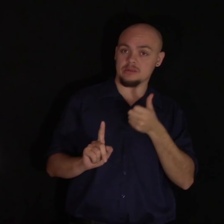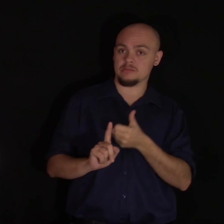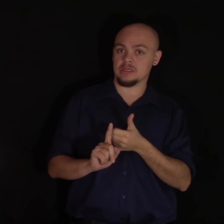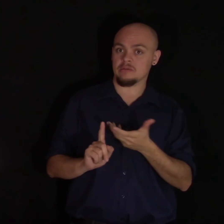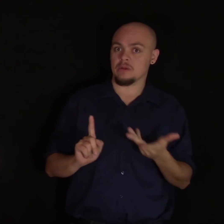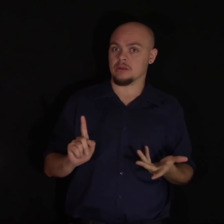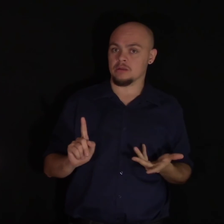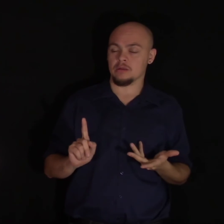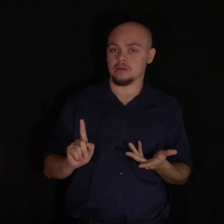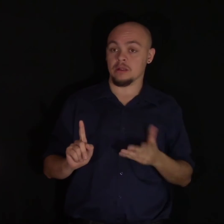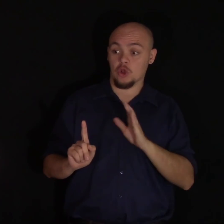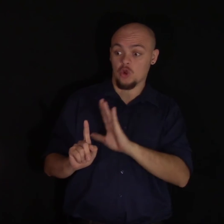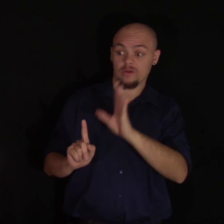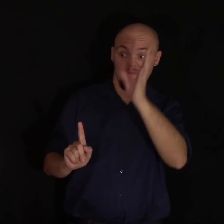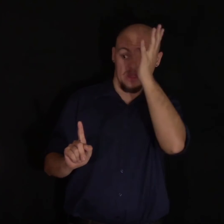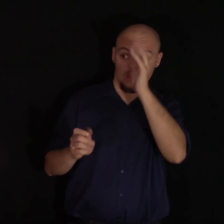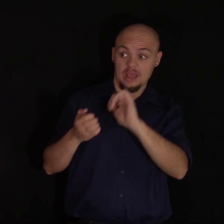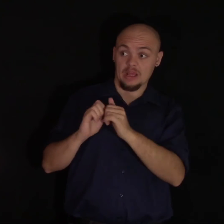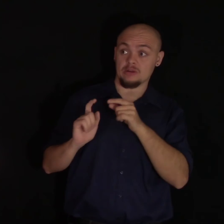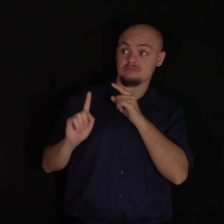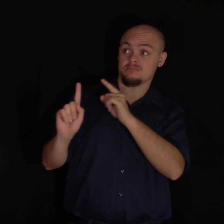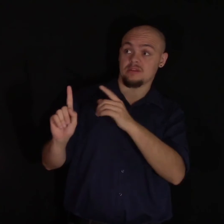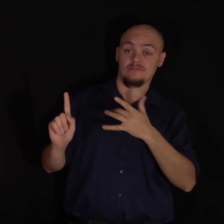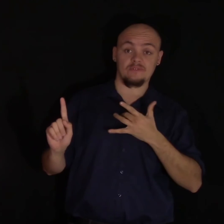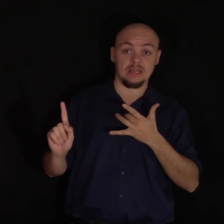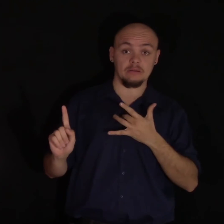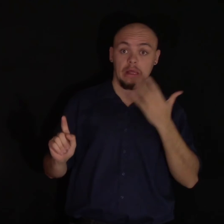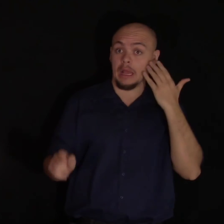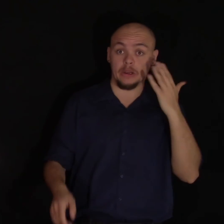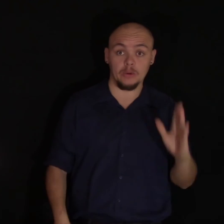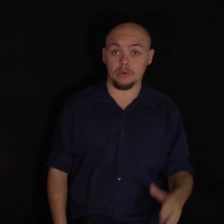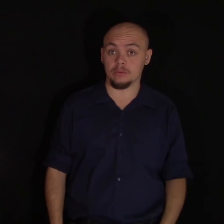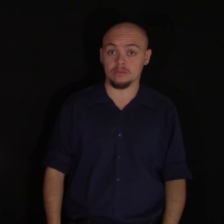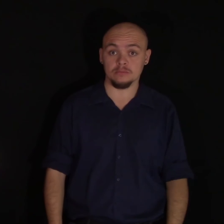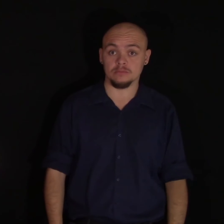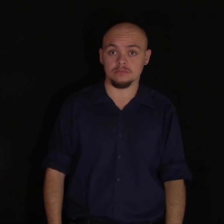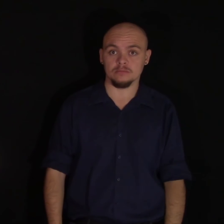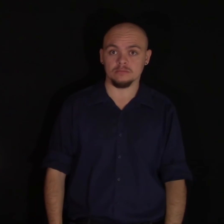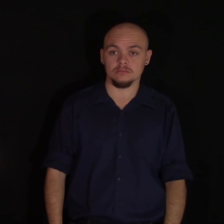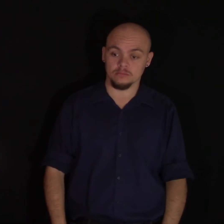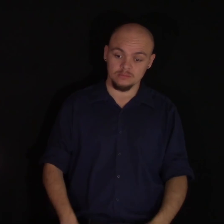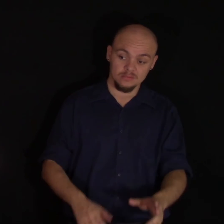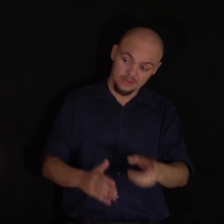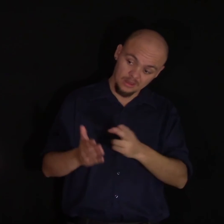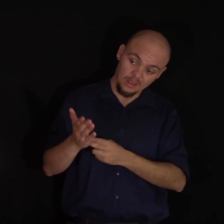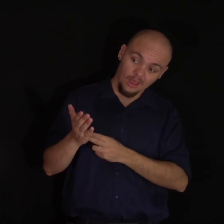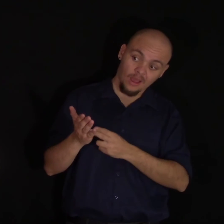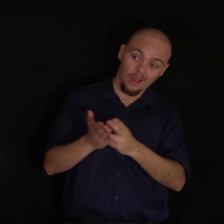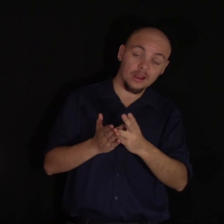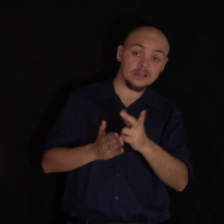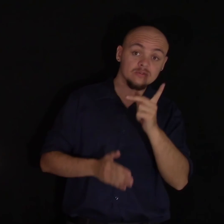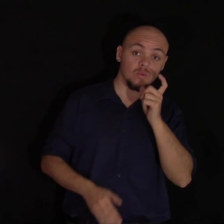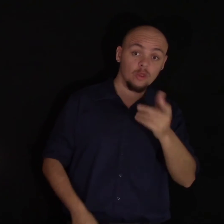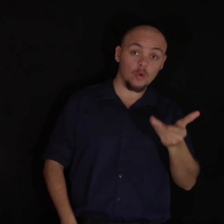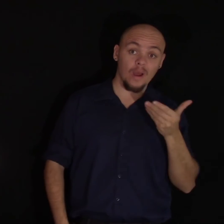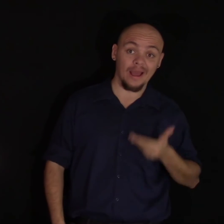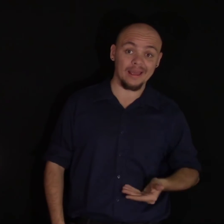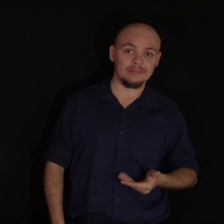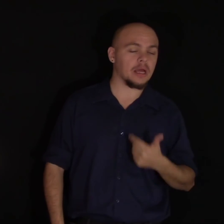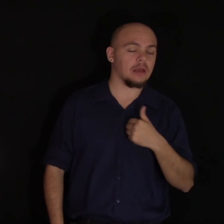father feel? I don't know, because I was never honest with them about who I